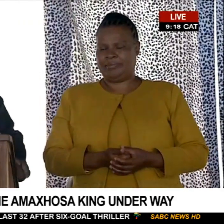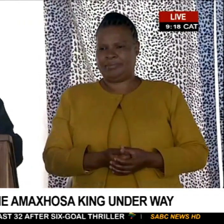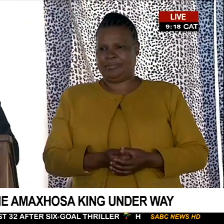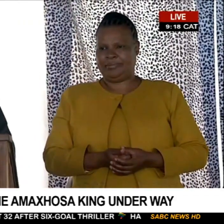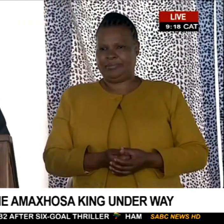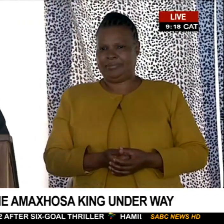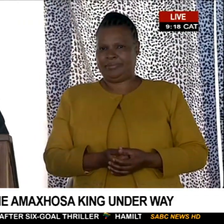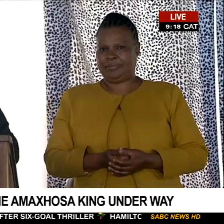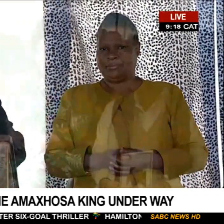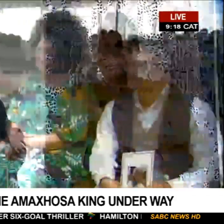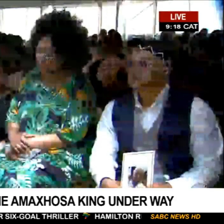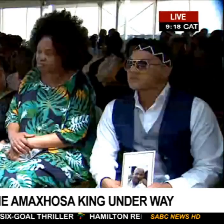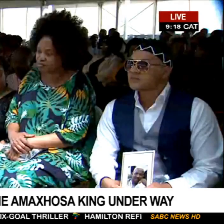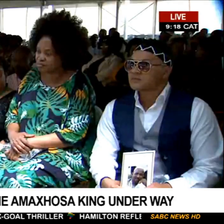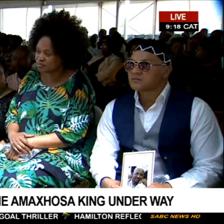Isizwe